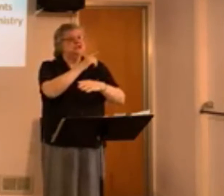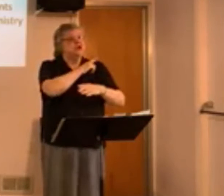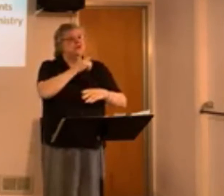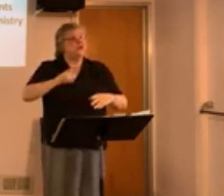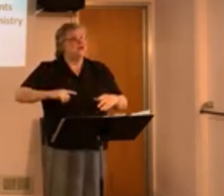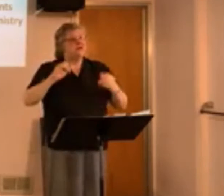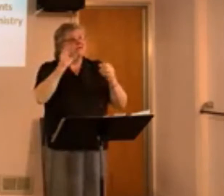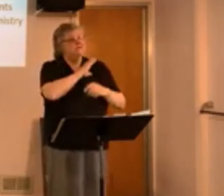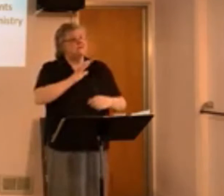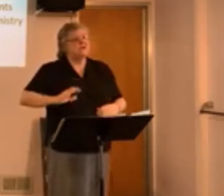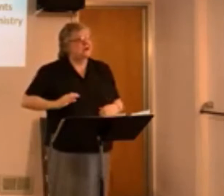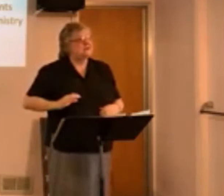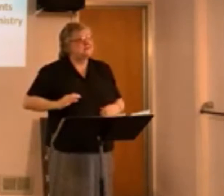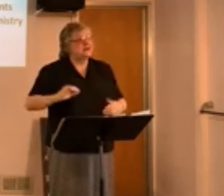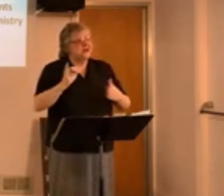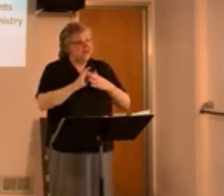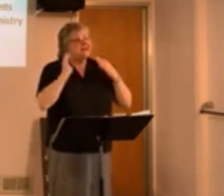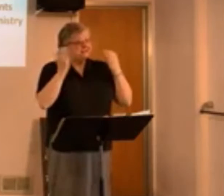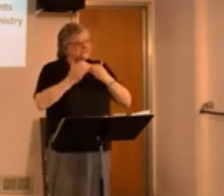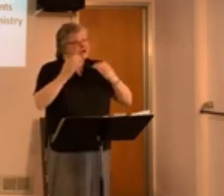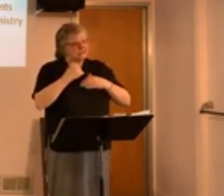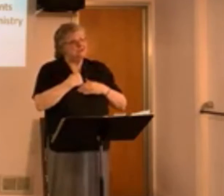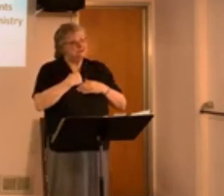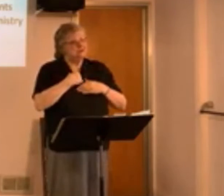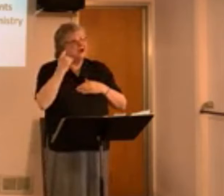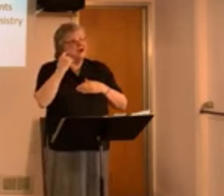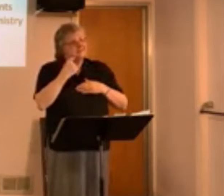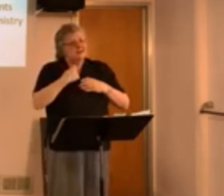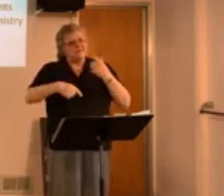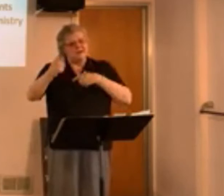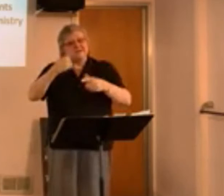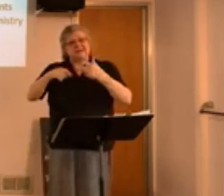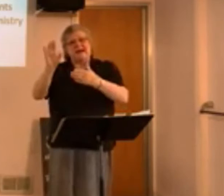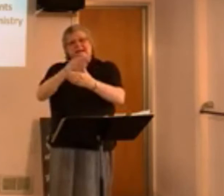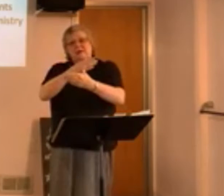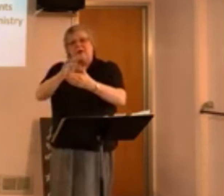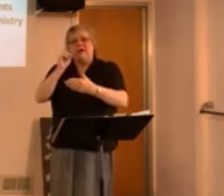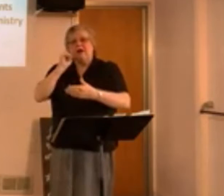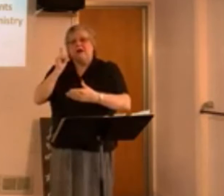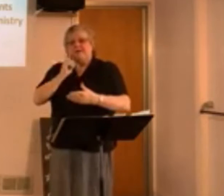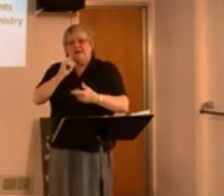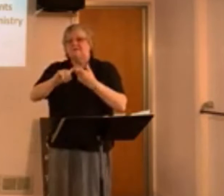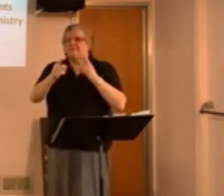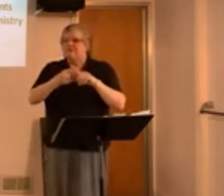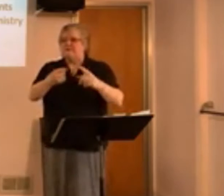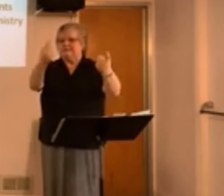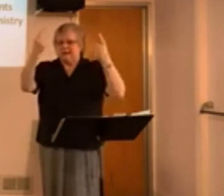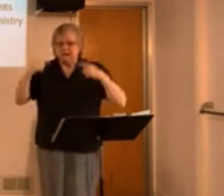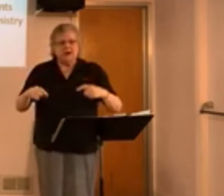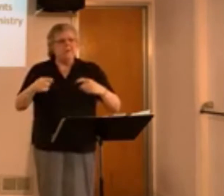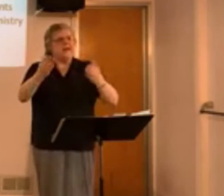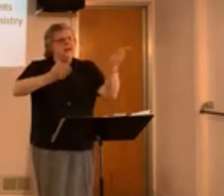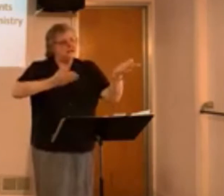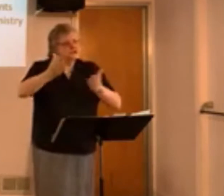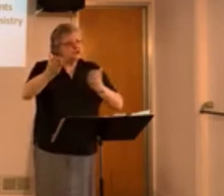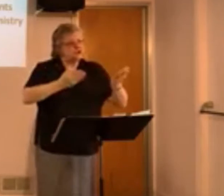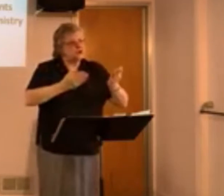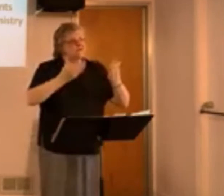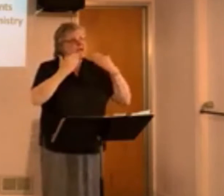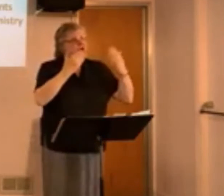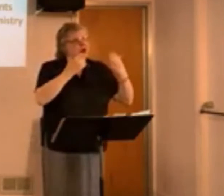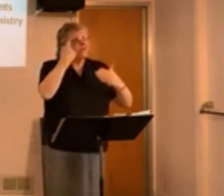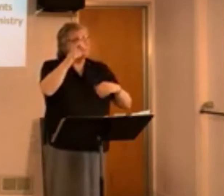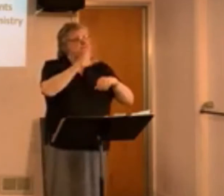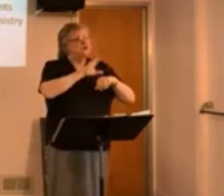Christ. How awesome the Deaf Sign Choir and our deaf friends. And we're grateful for the church giving